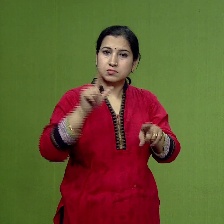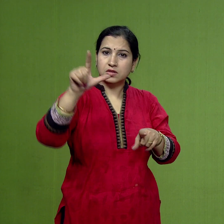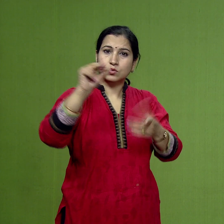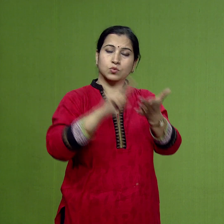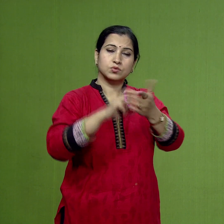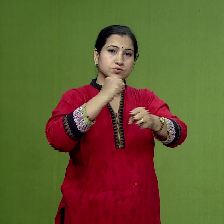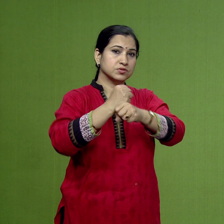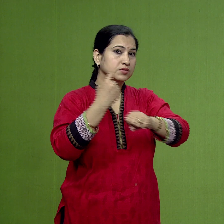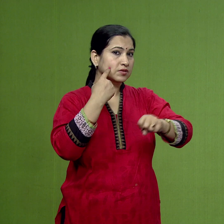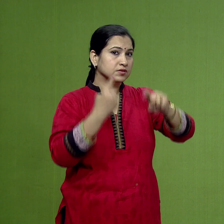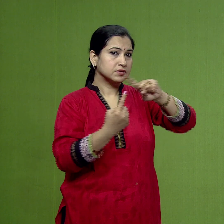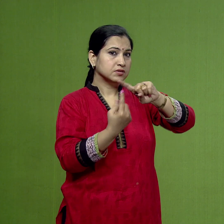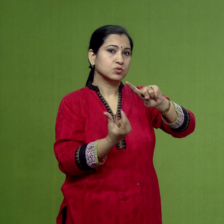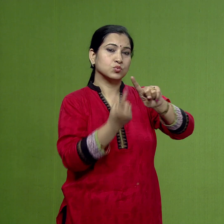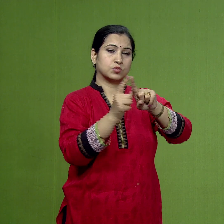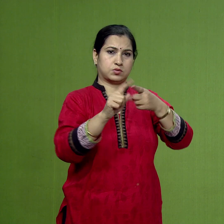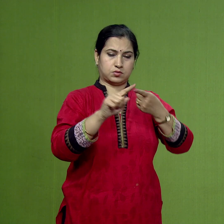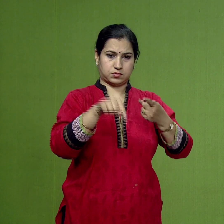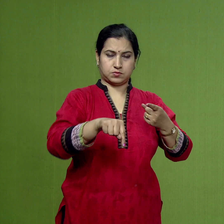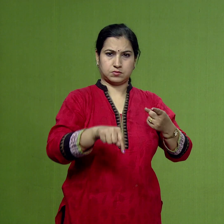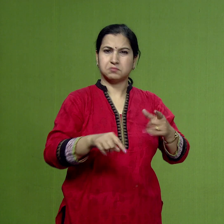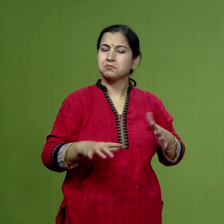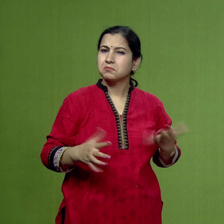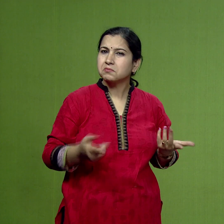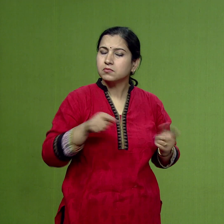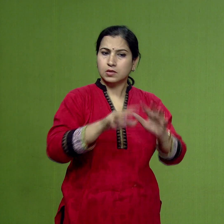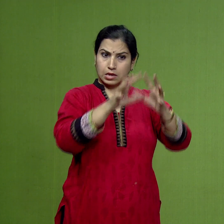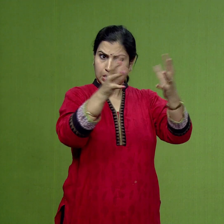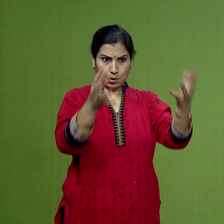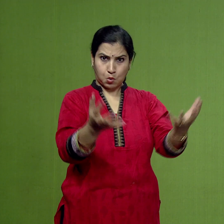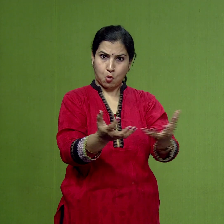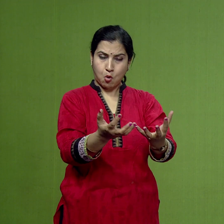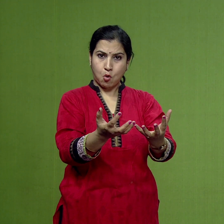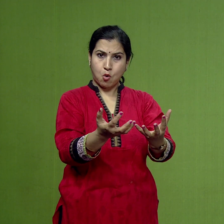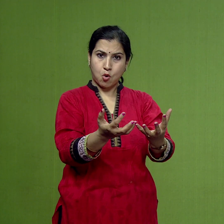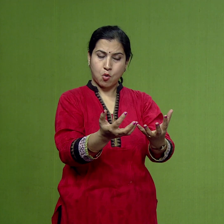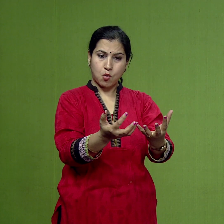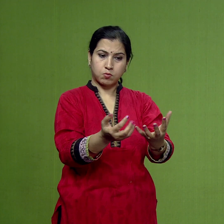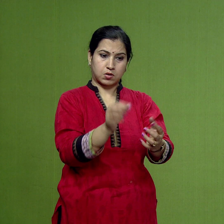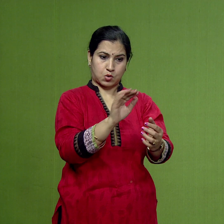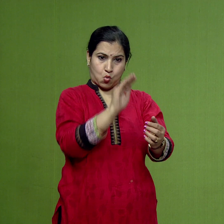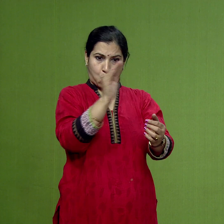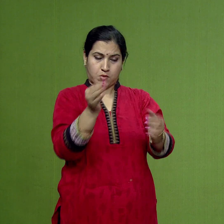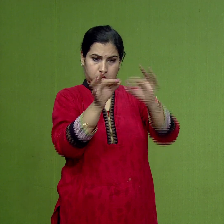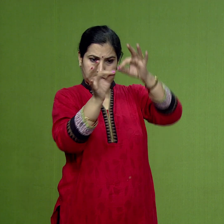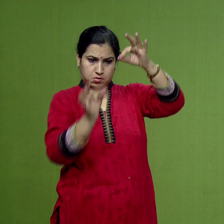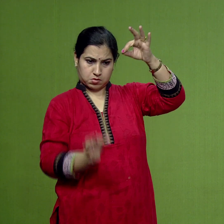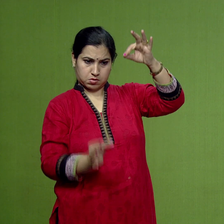these are the imaginary lines drawn on the globe to know the exact location of a country